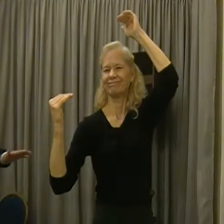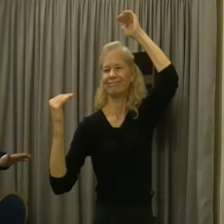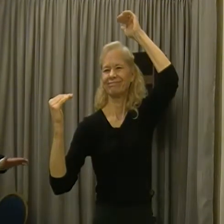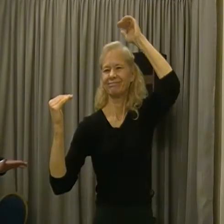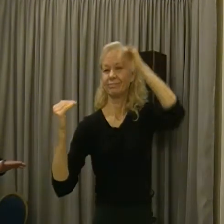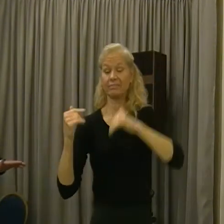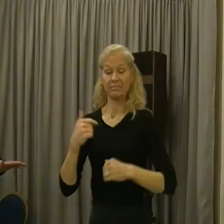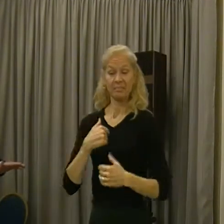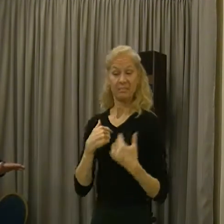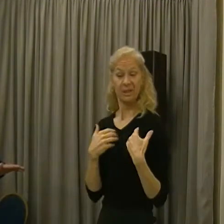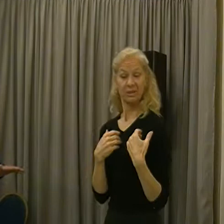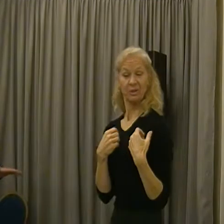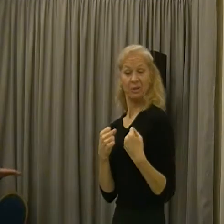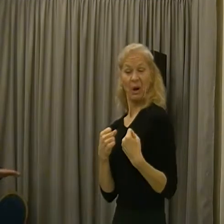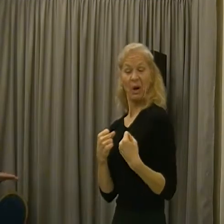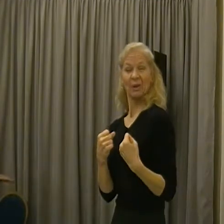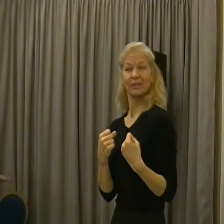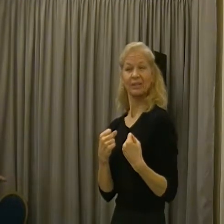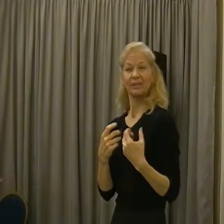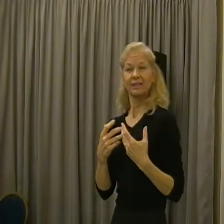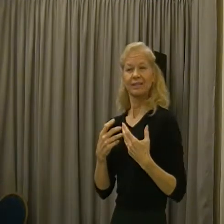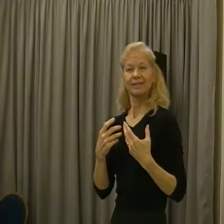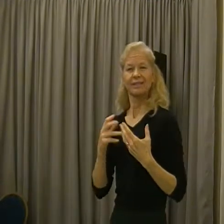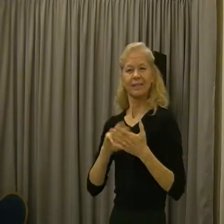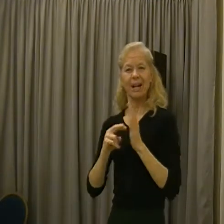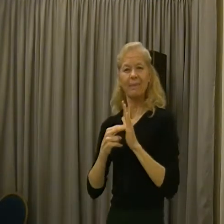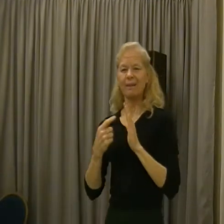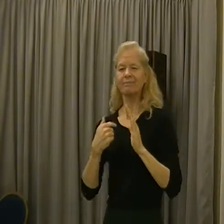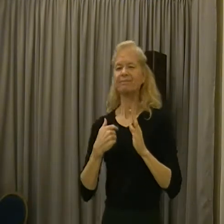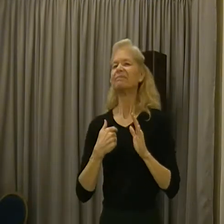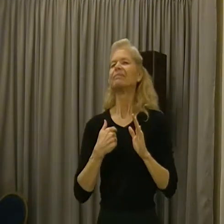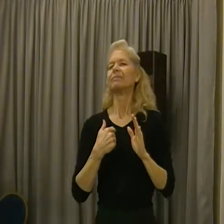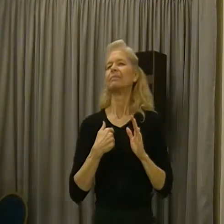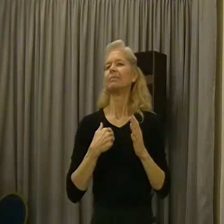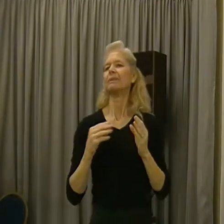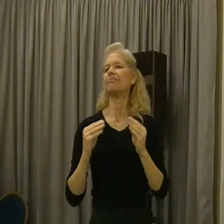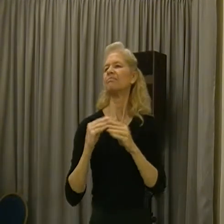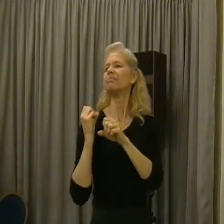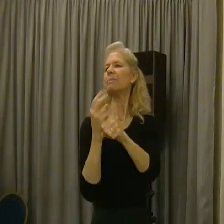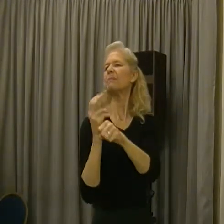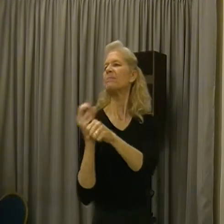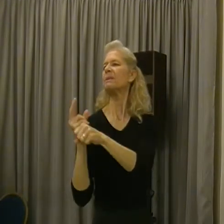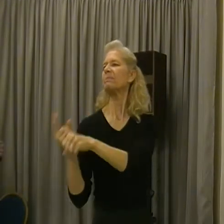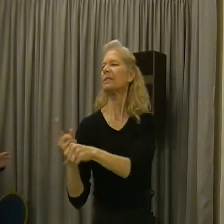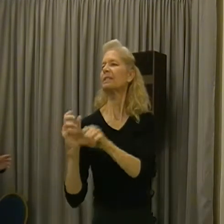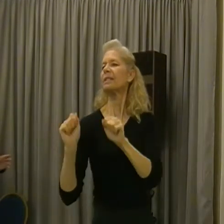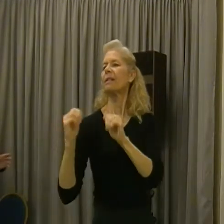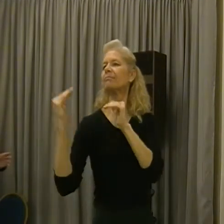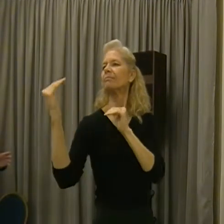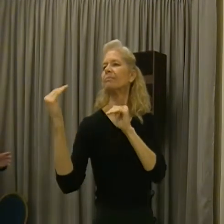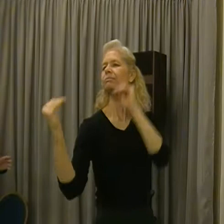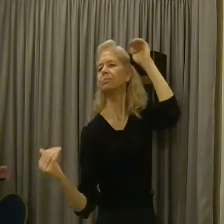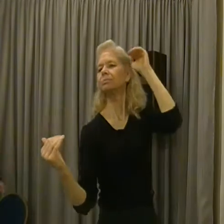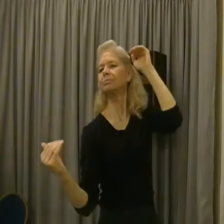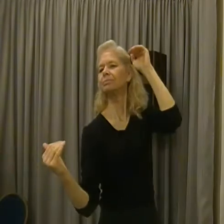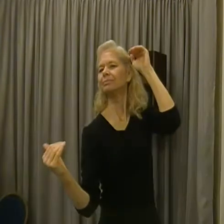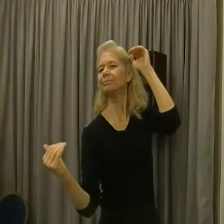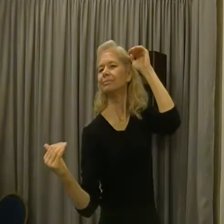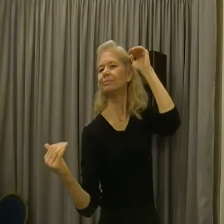majority. Because that's what you're saying. I'm better than the majority in some way. And that is not